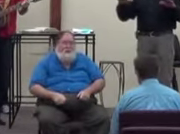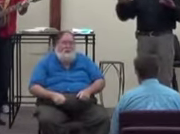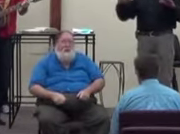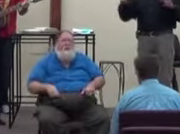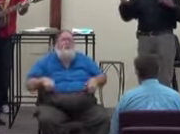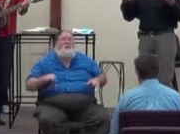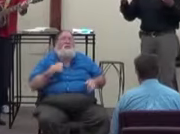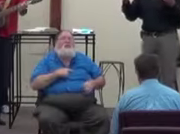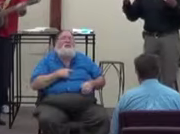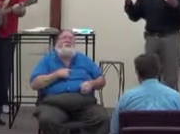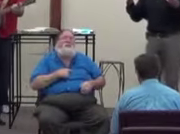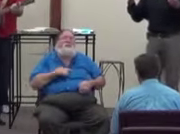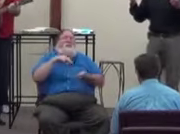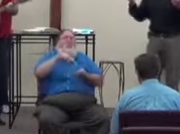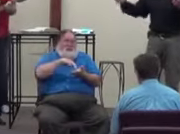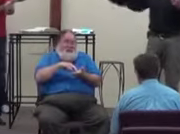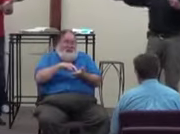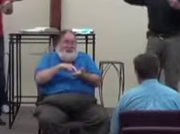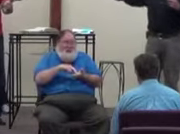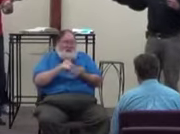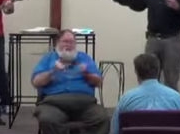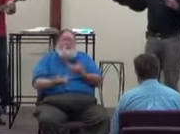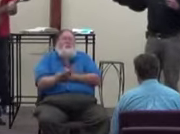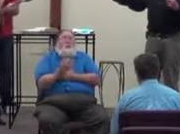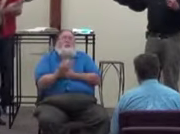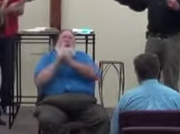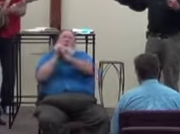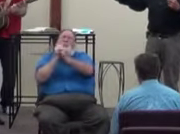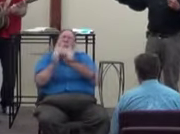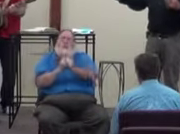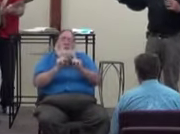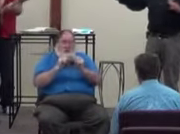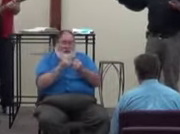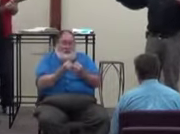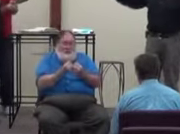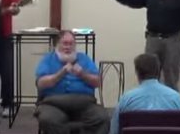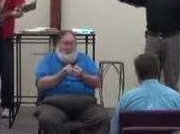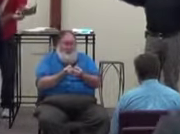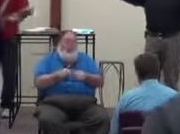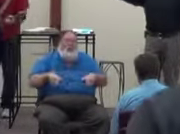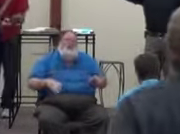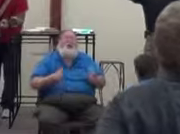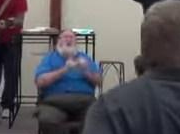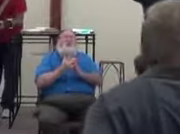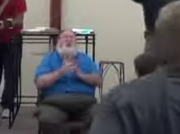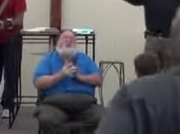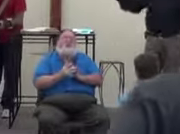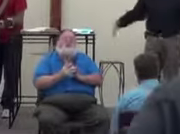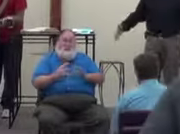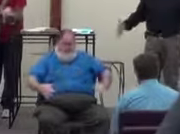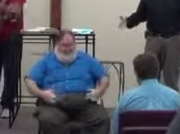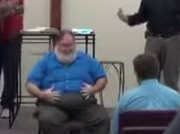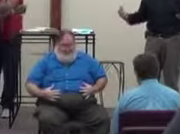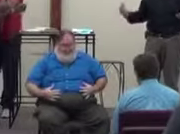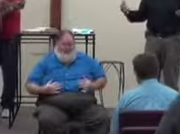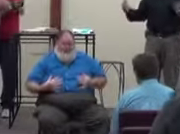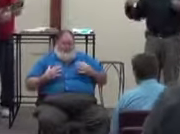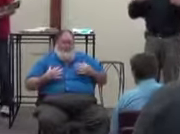So let's just stand this morning and worship with the team and just let Jesus fill us from the top